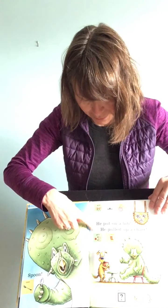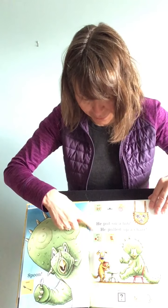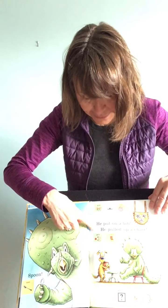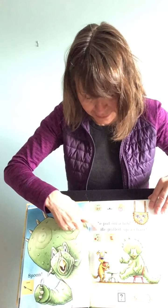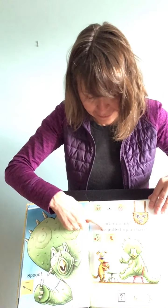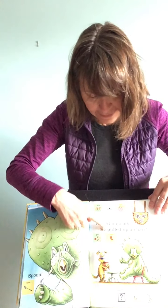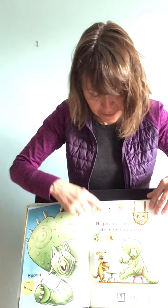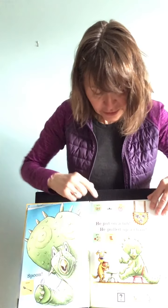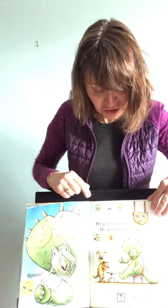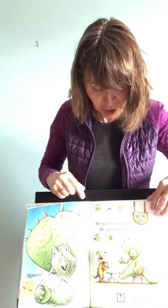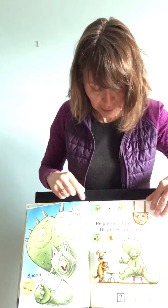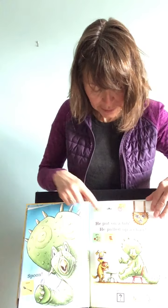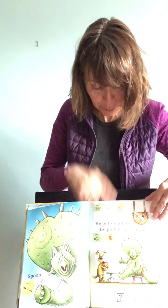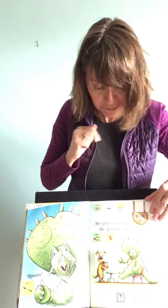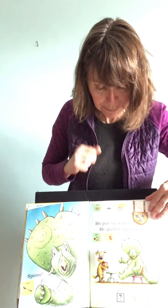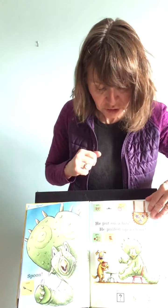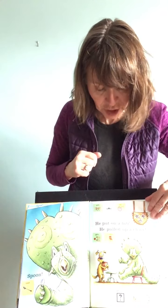and he gets in a chair. He pulls up a chair.